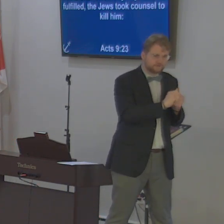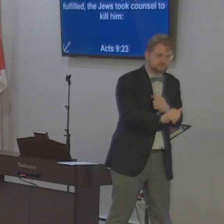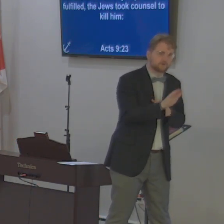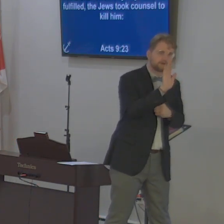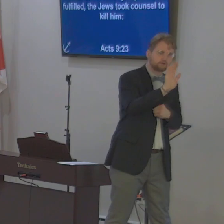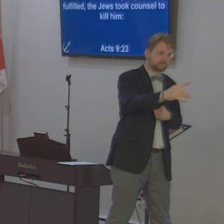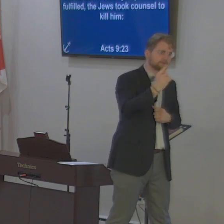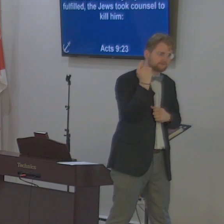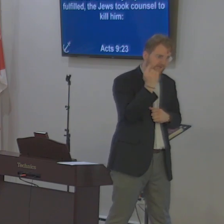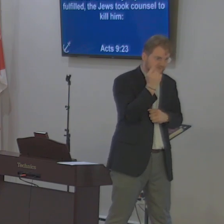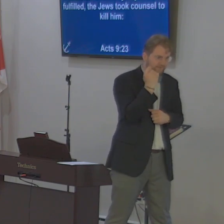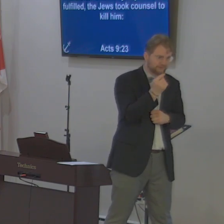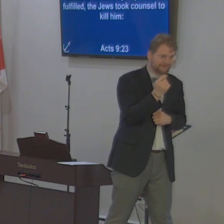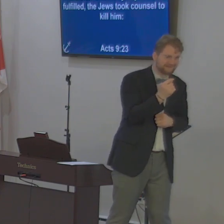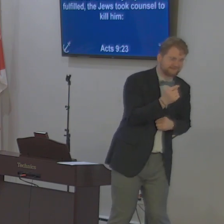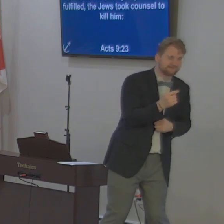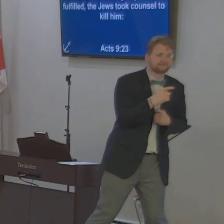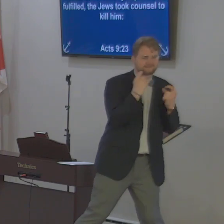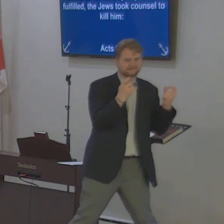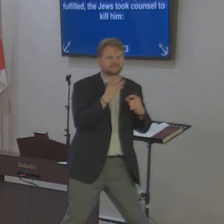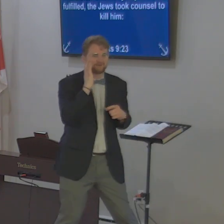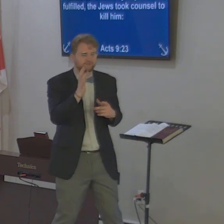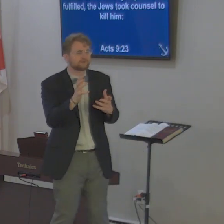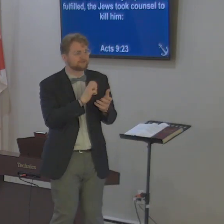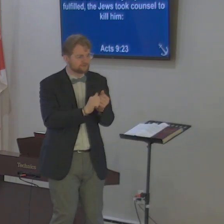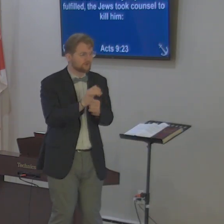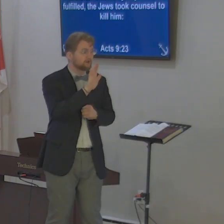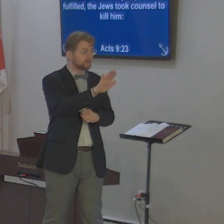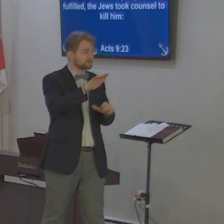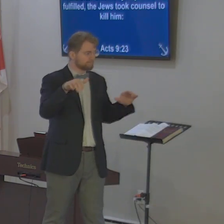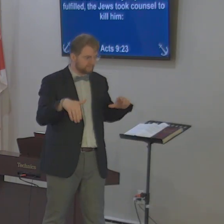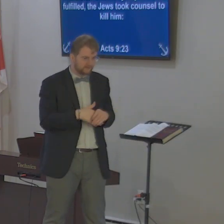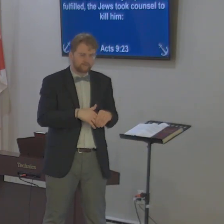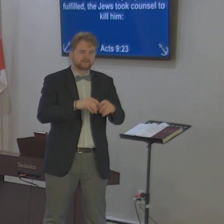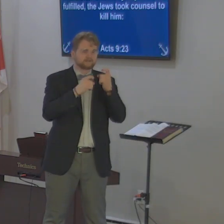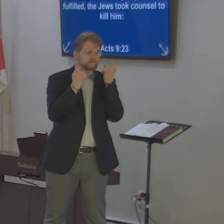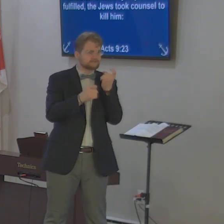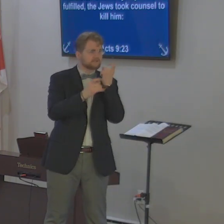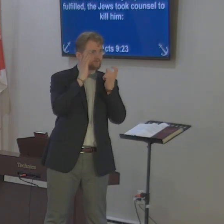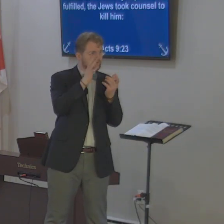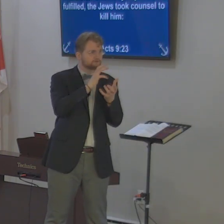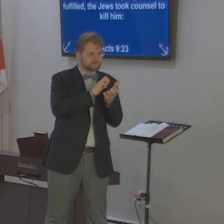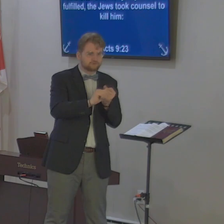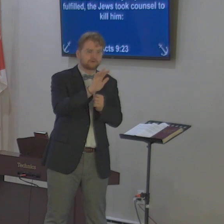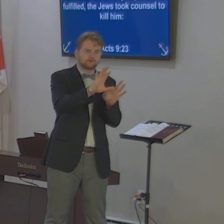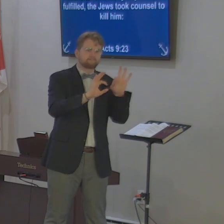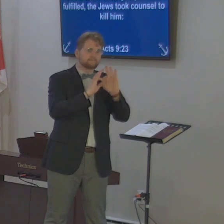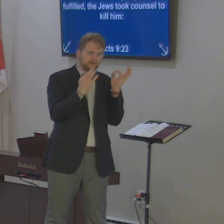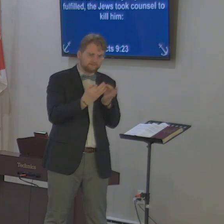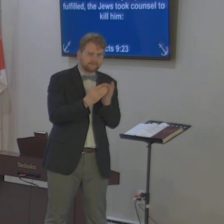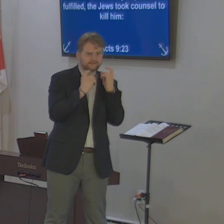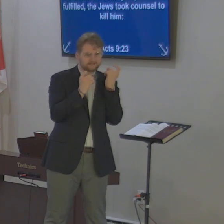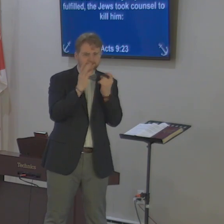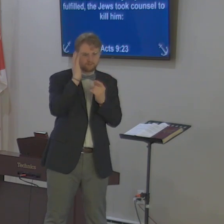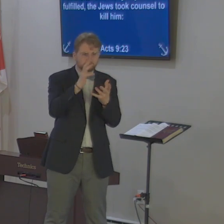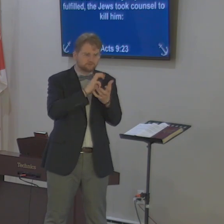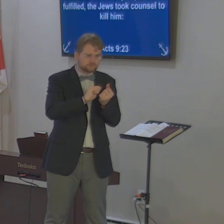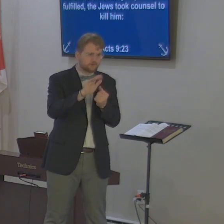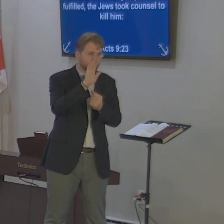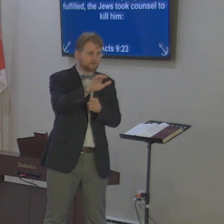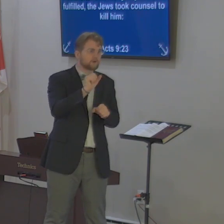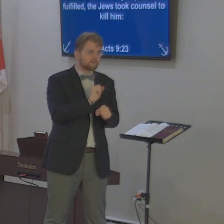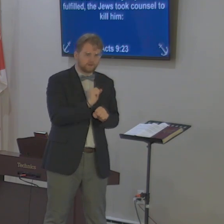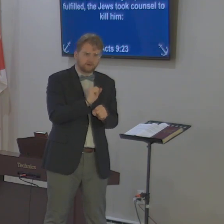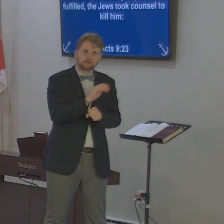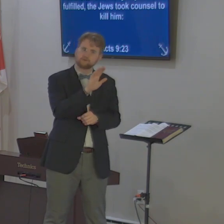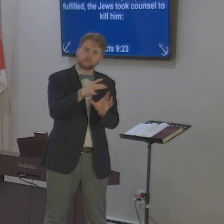Sin will destroy your marriage. Sin will destroy your family. Sin will destroy your work. Sin will destroy your relationship